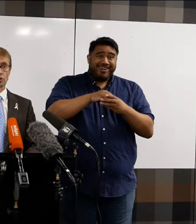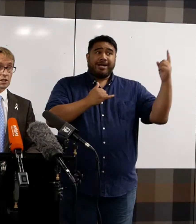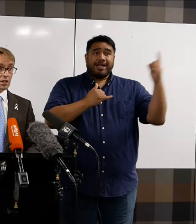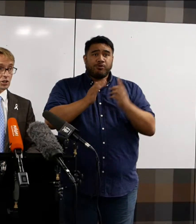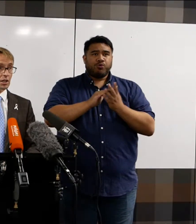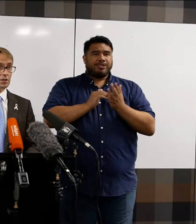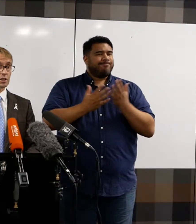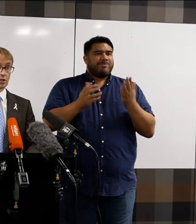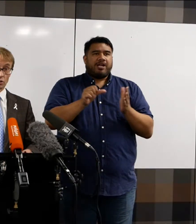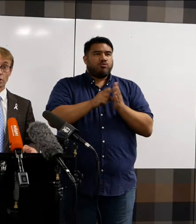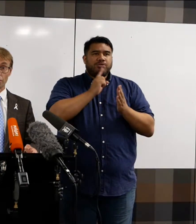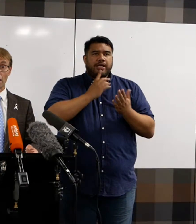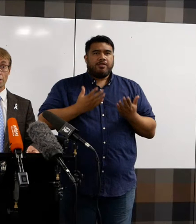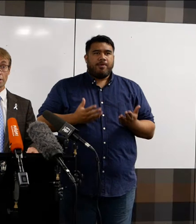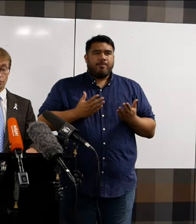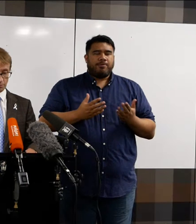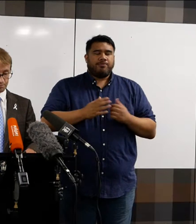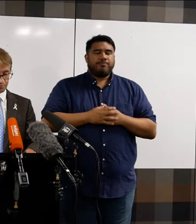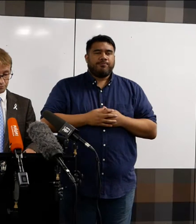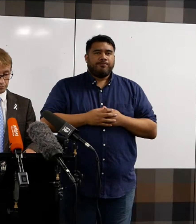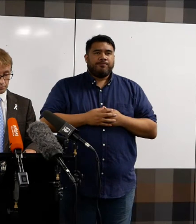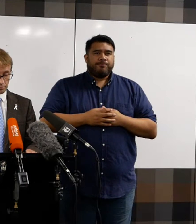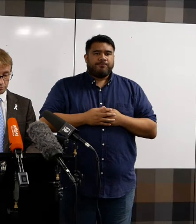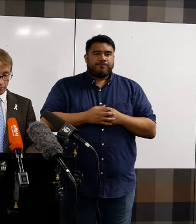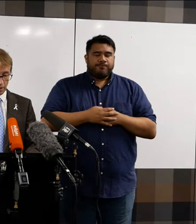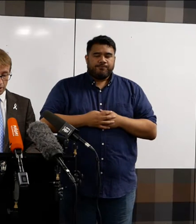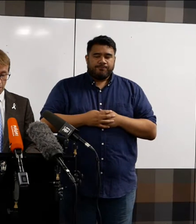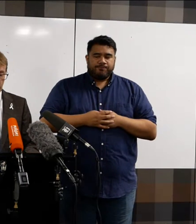in terms of their nationality until the flight leaves.